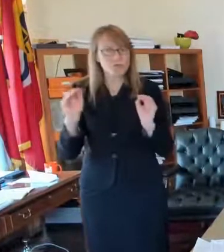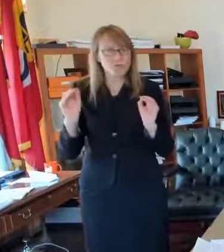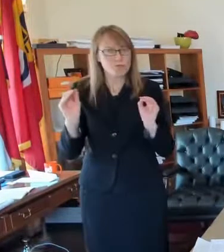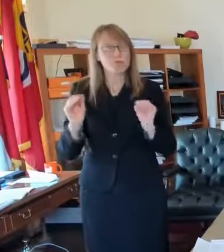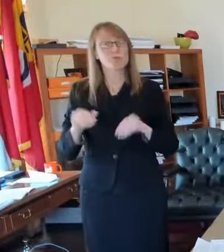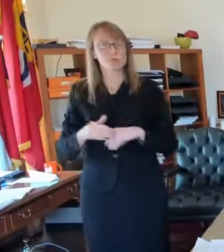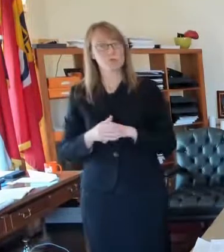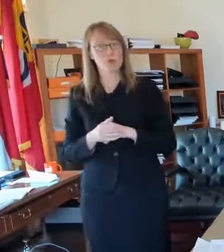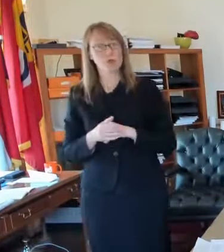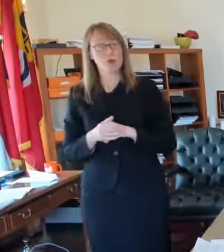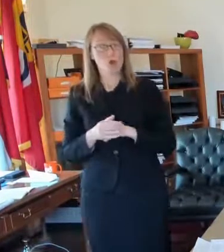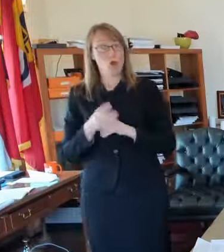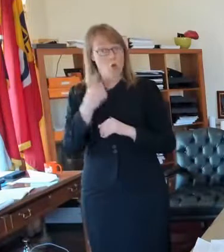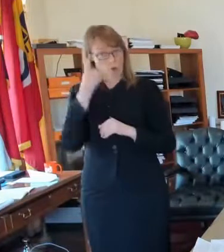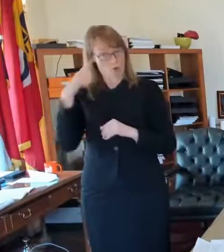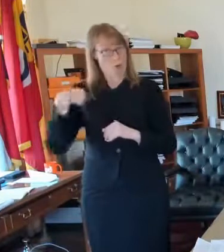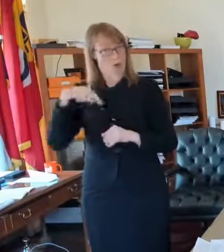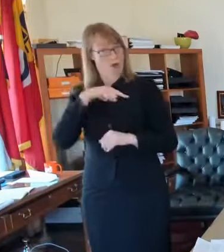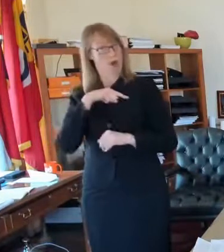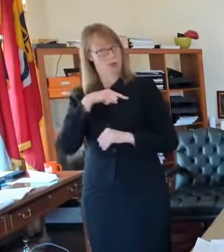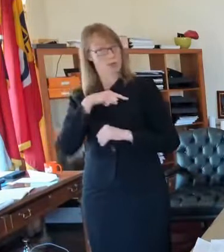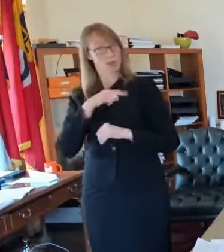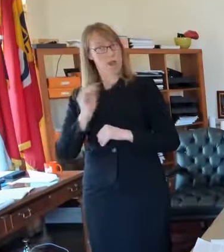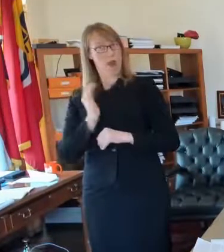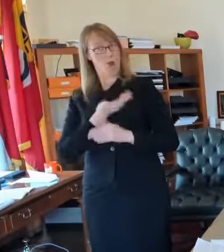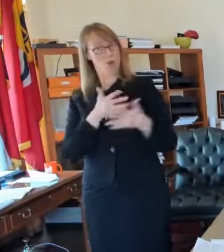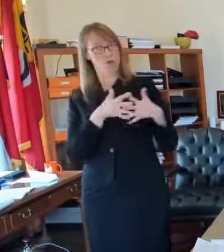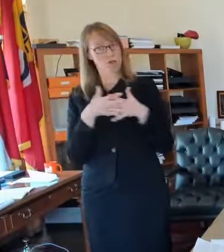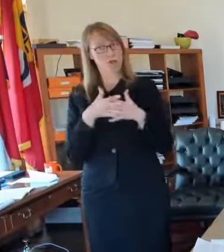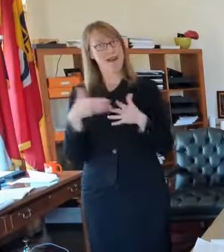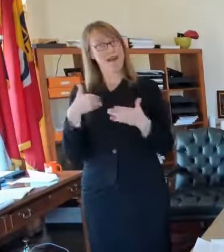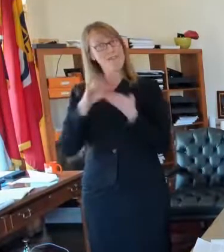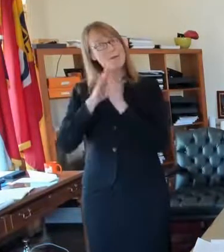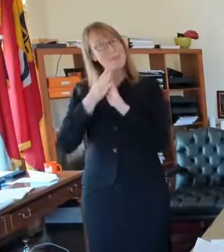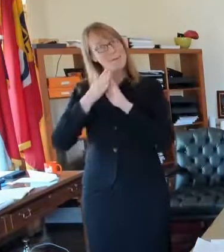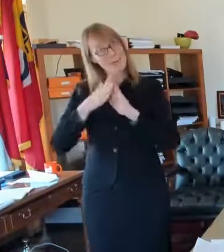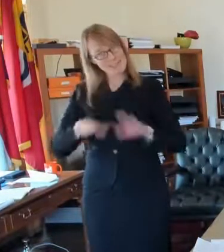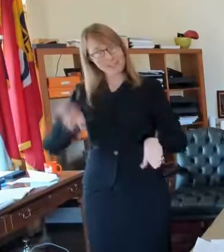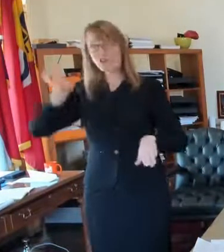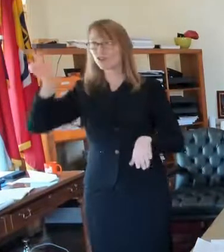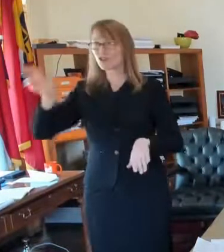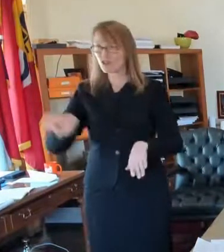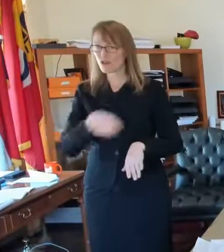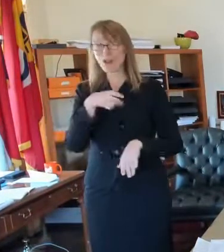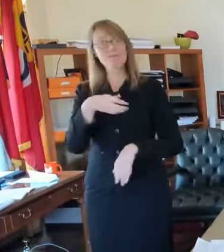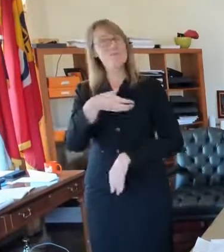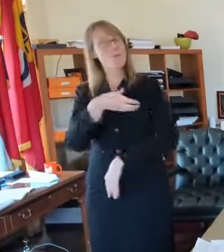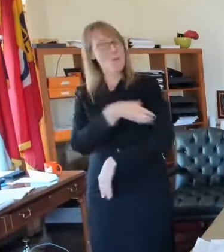peaceful transfer of power that is absolutely fundamental to our democracy.